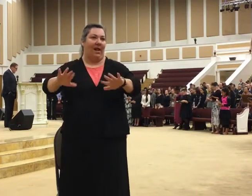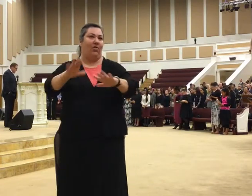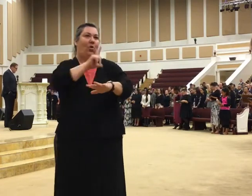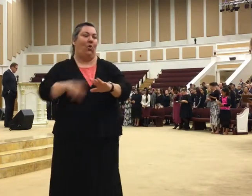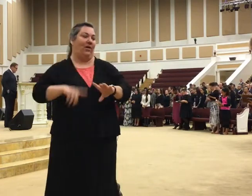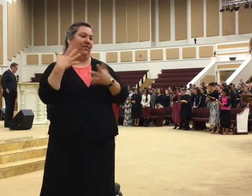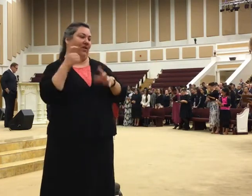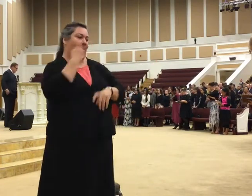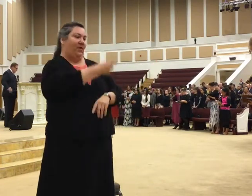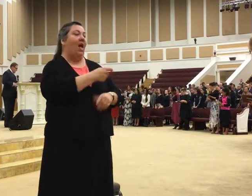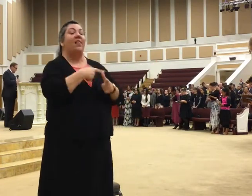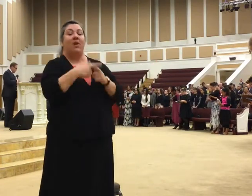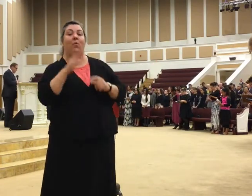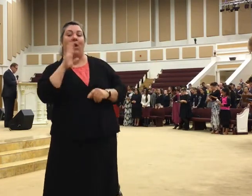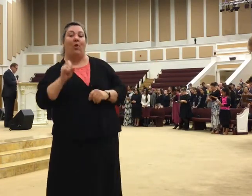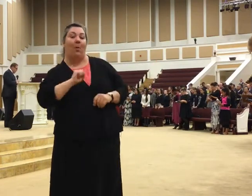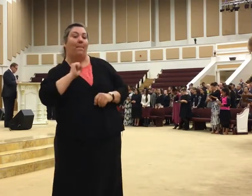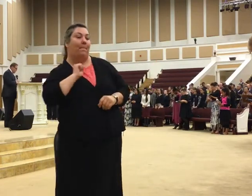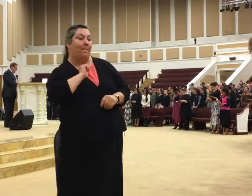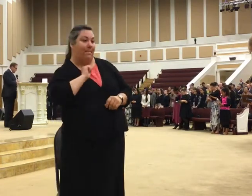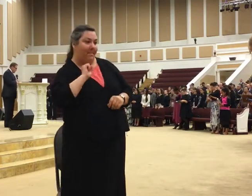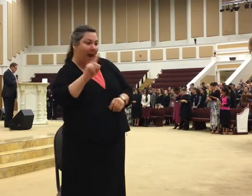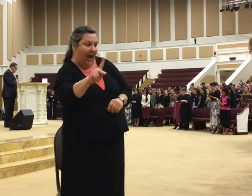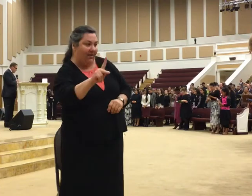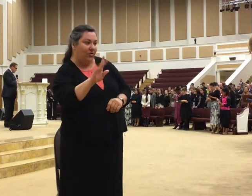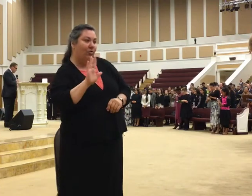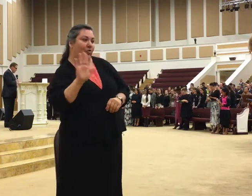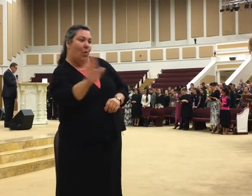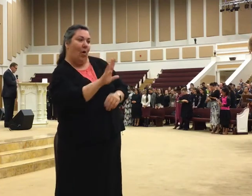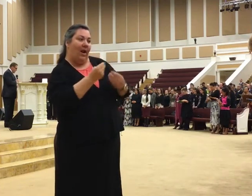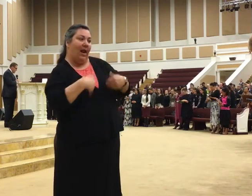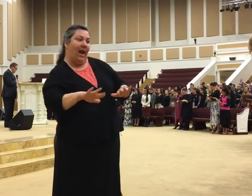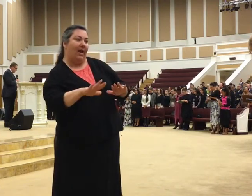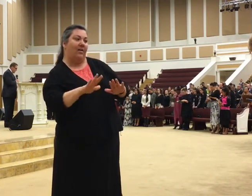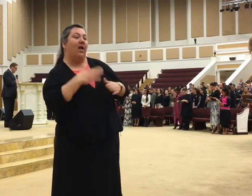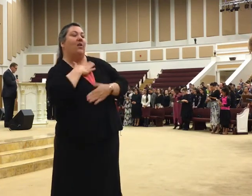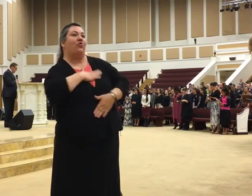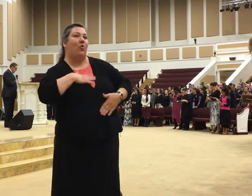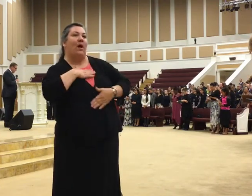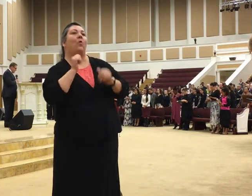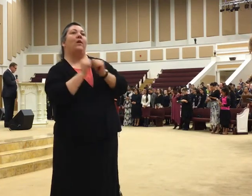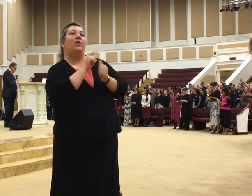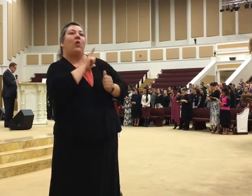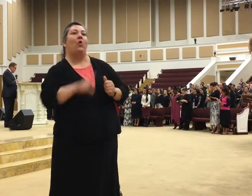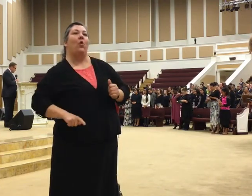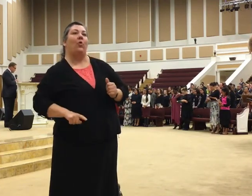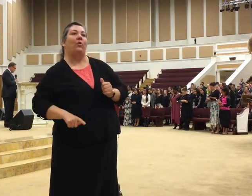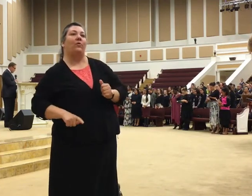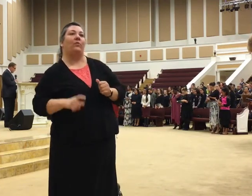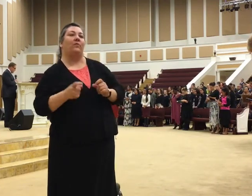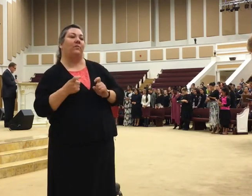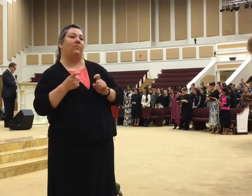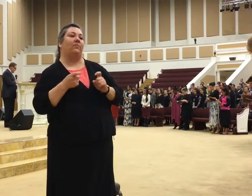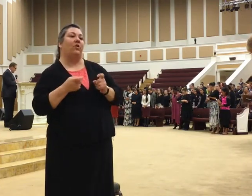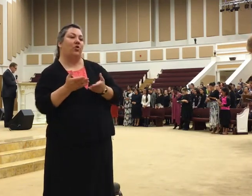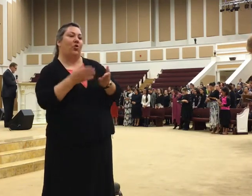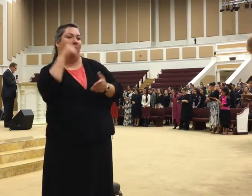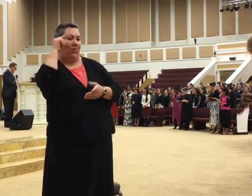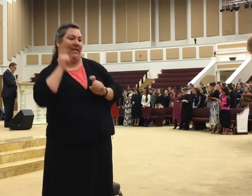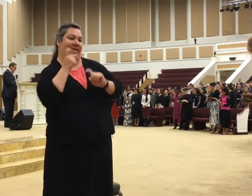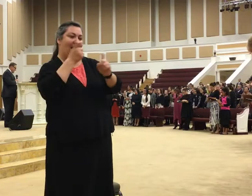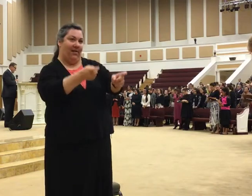unto the land of your possession and enjoy it, which Moses the Lord's servant gave you on this side Jordan towards